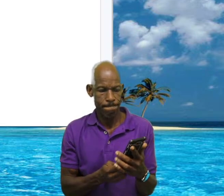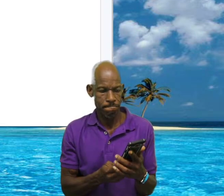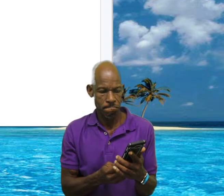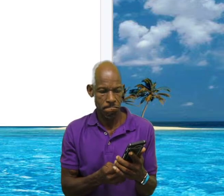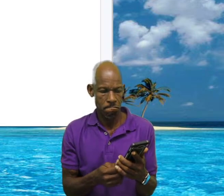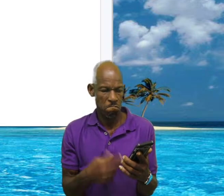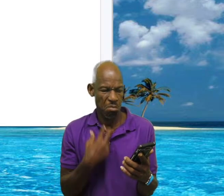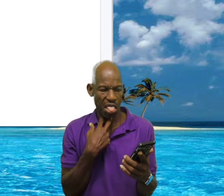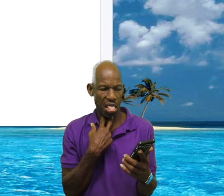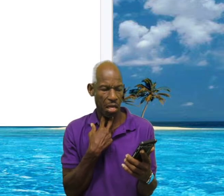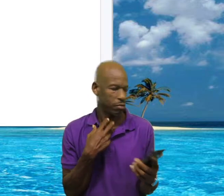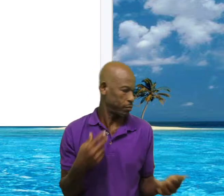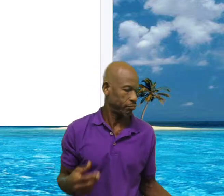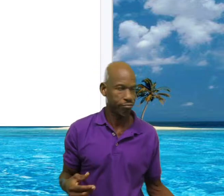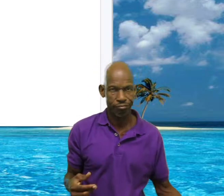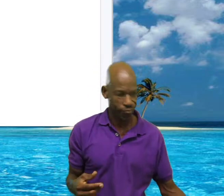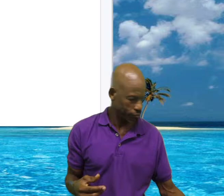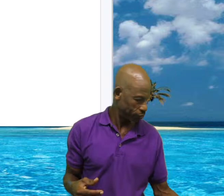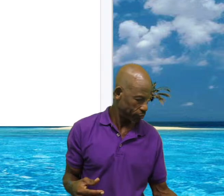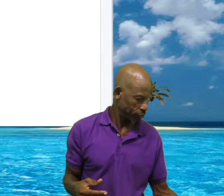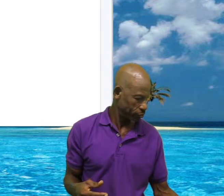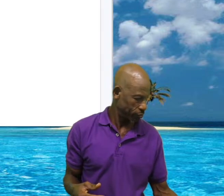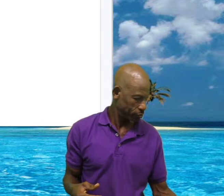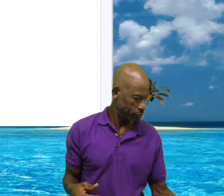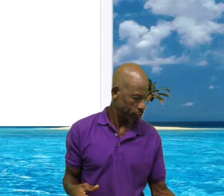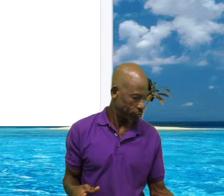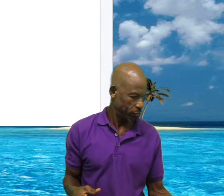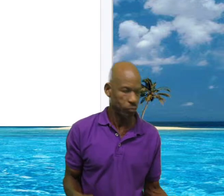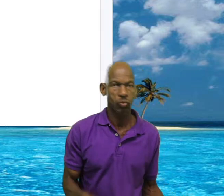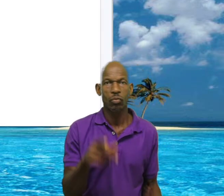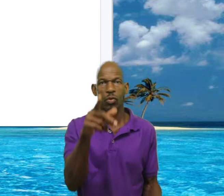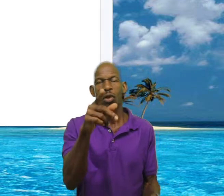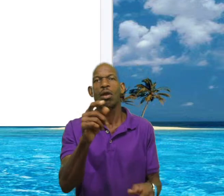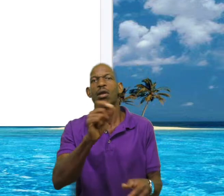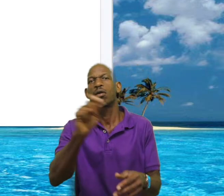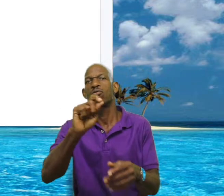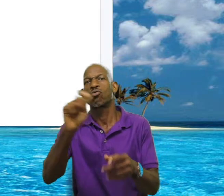synonyms, you're going to search, you're going to write the word dance. So we're going to write synonyms,